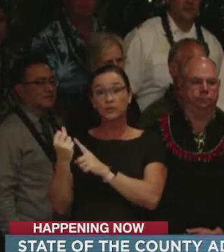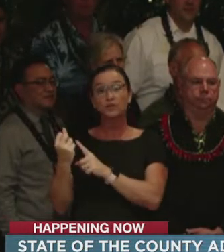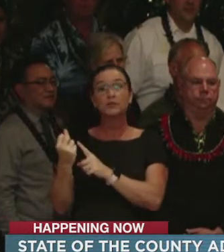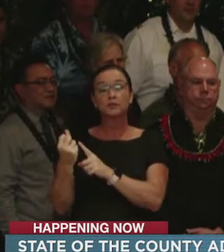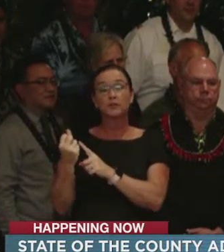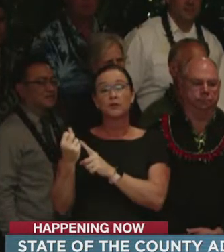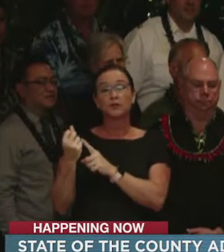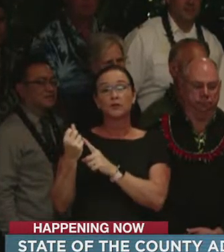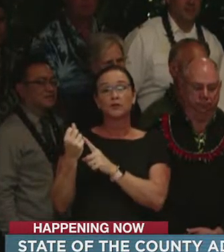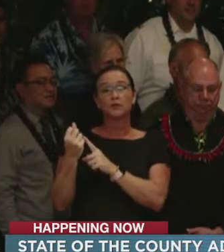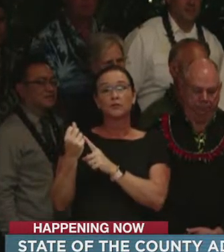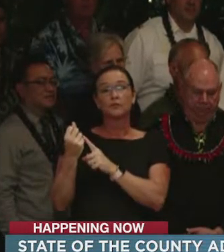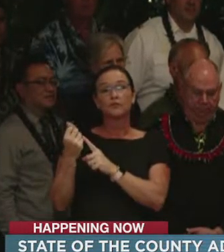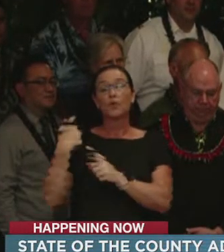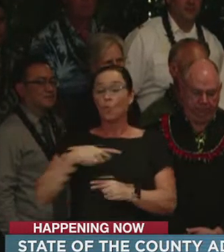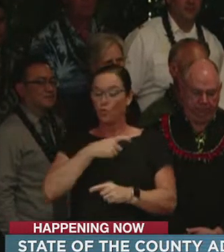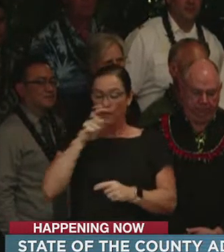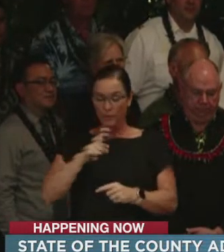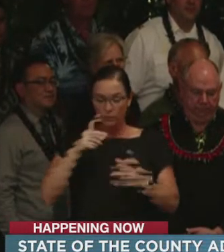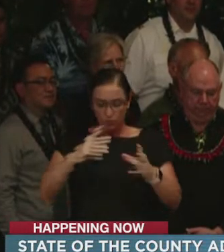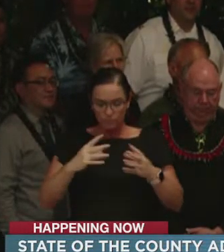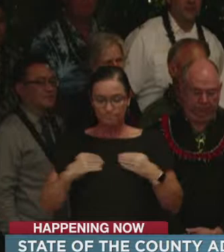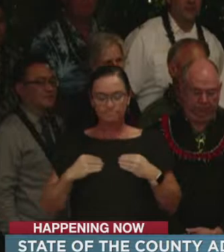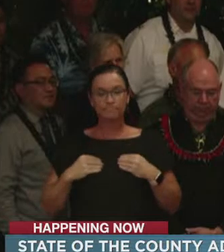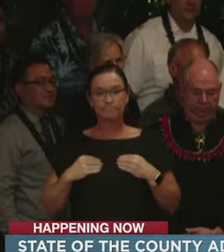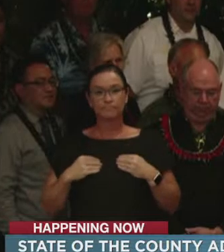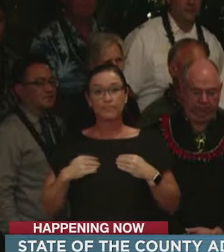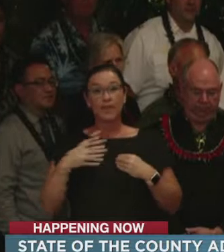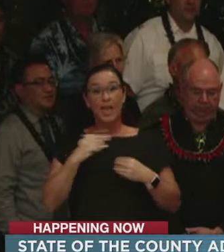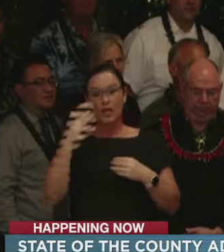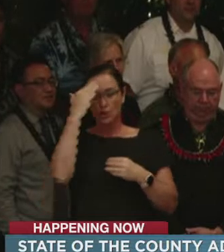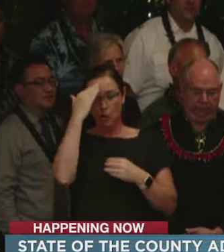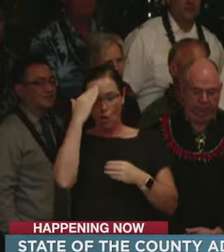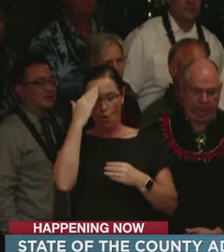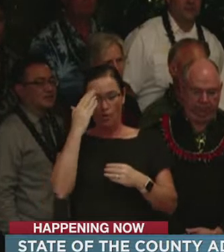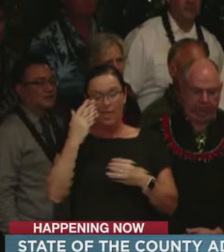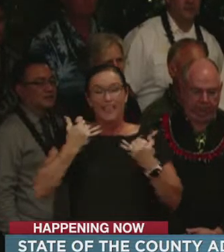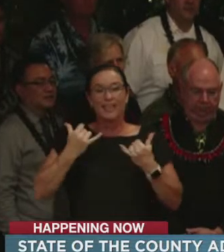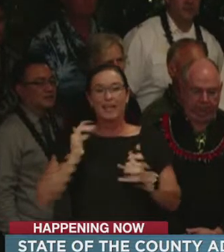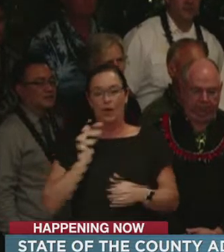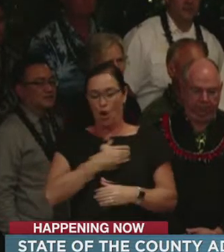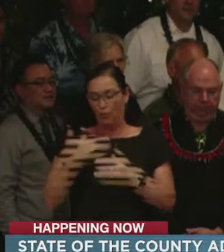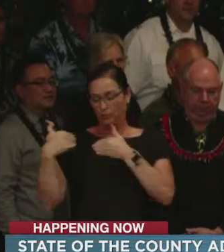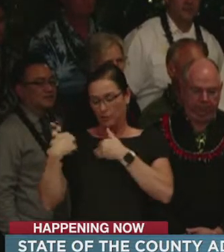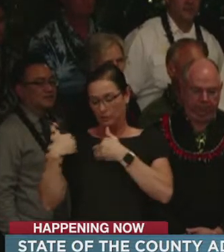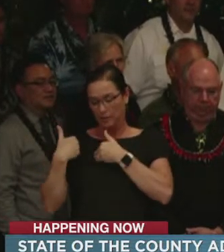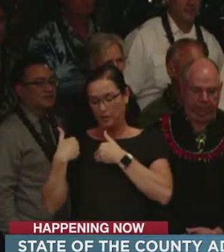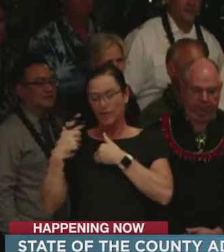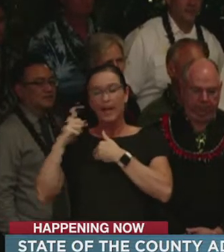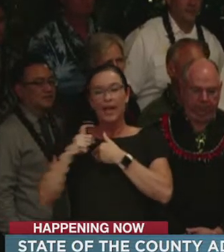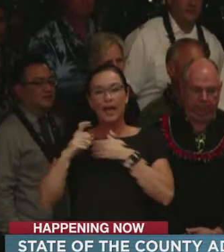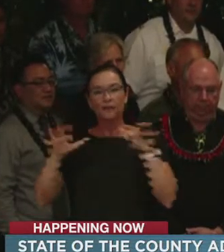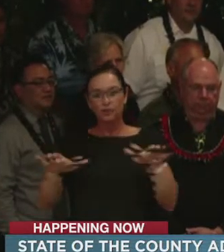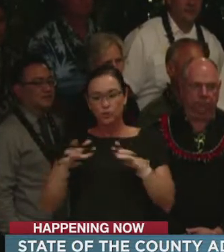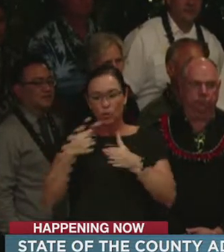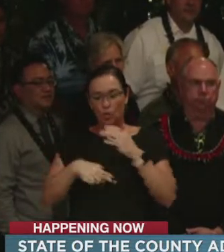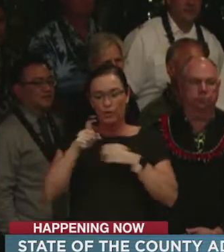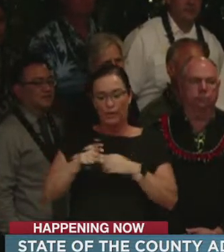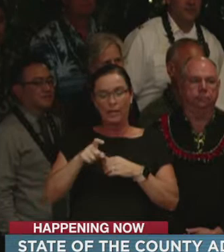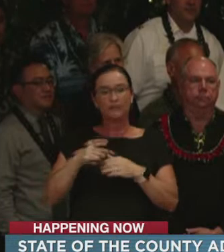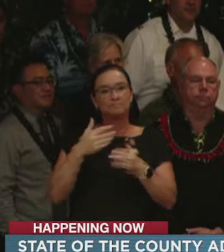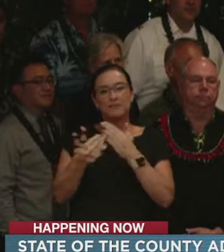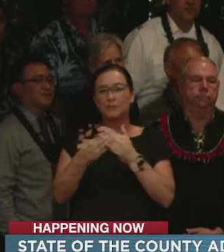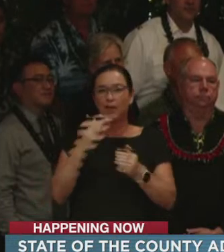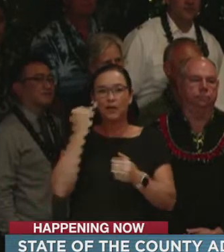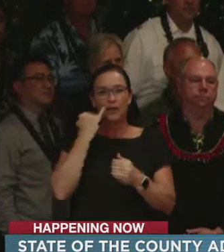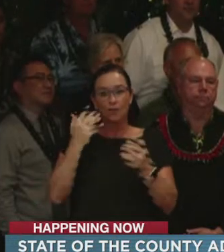had to own them and own the fact that they were ours. We had to play them accordingly, regardless if they were desirable